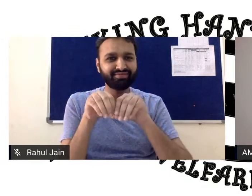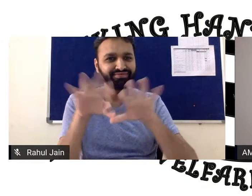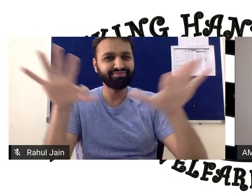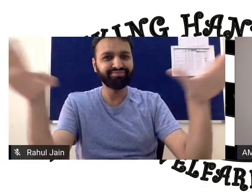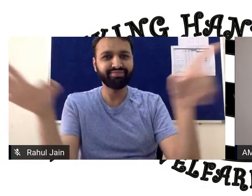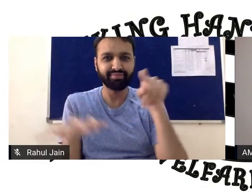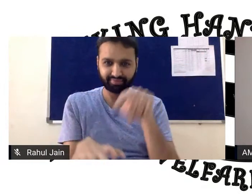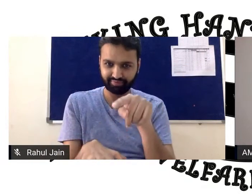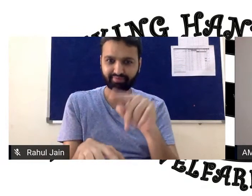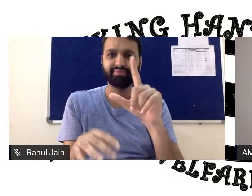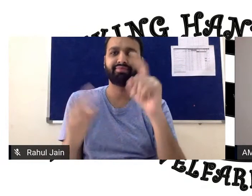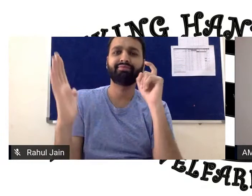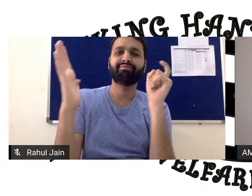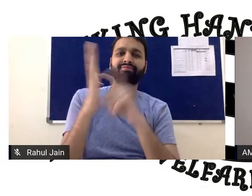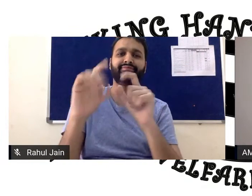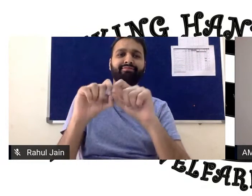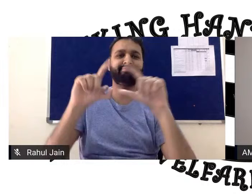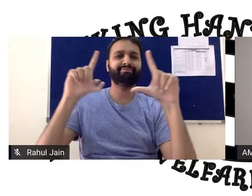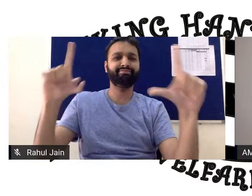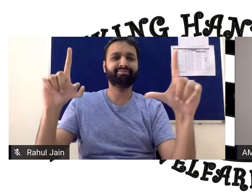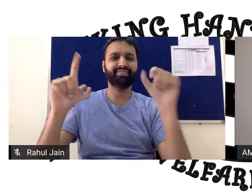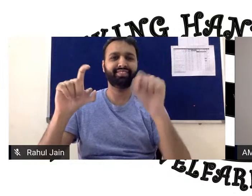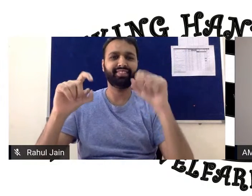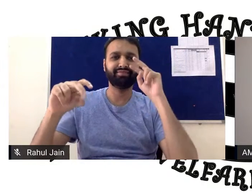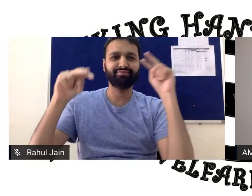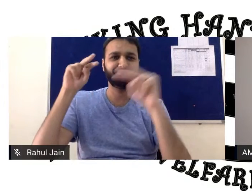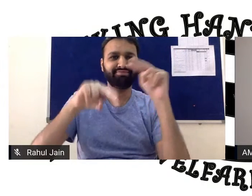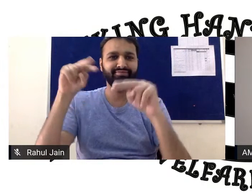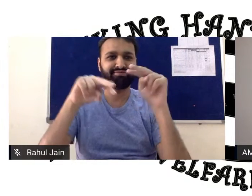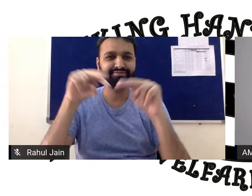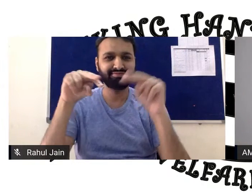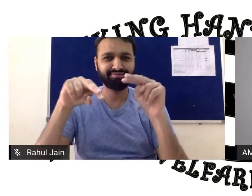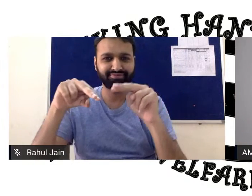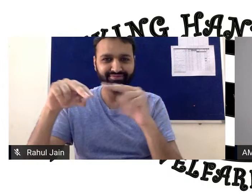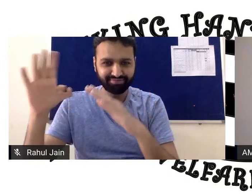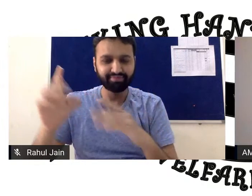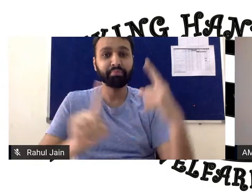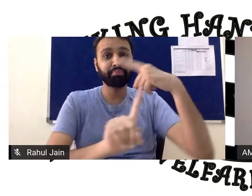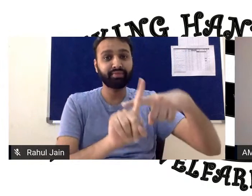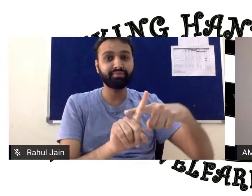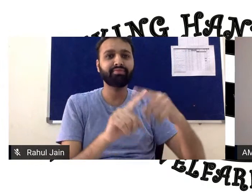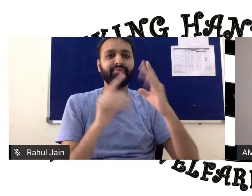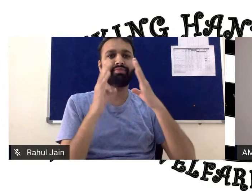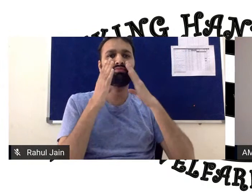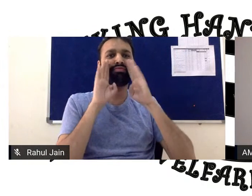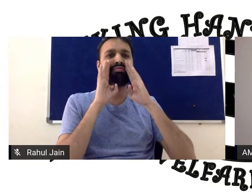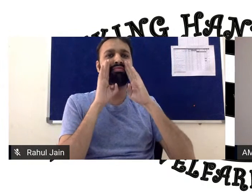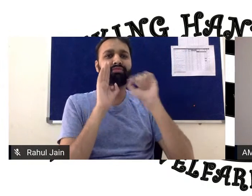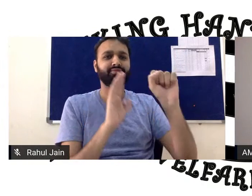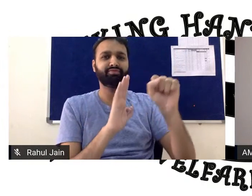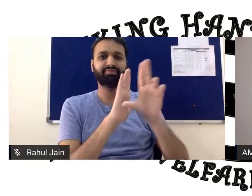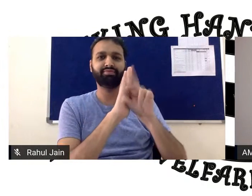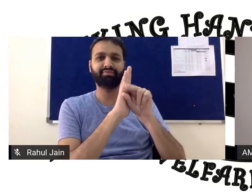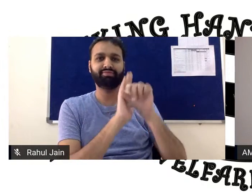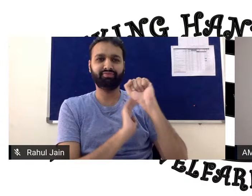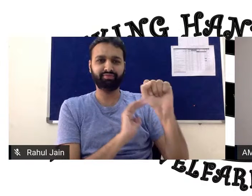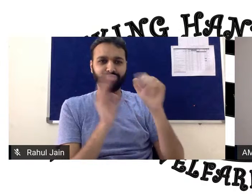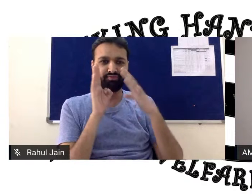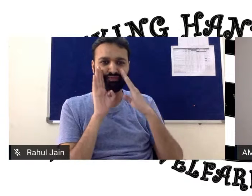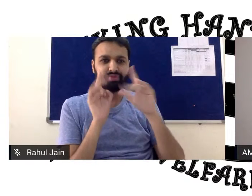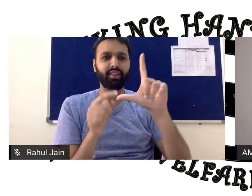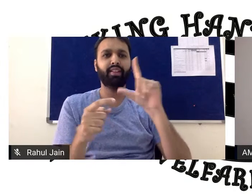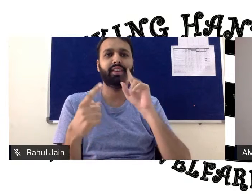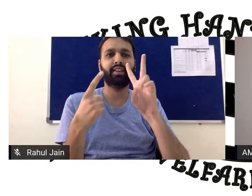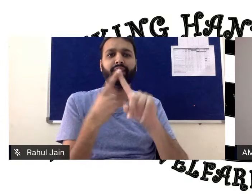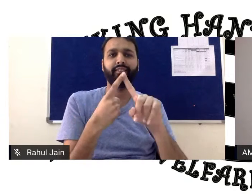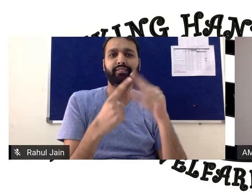So all of you have, you can use the YouTube link to view this webinar, and also you can